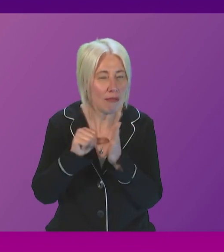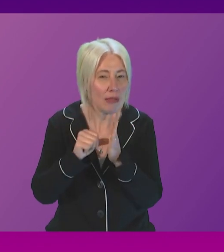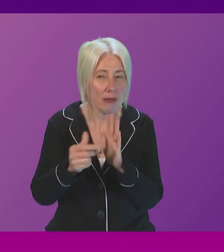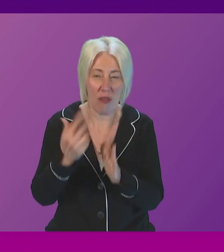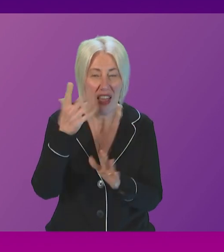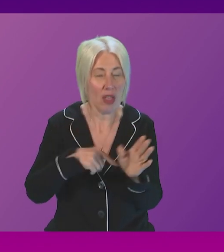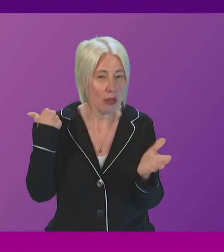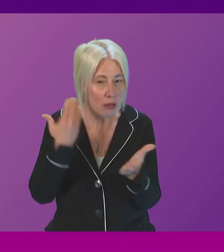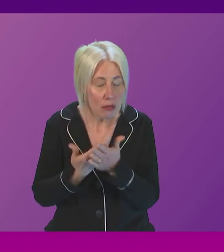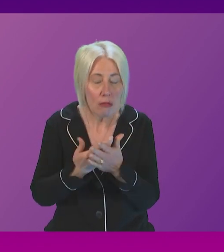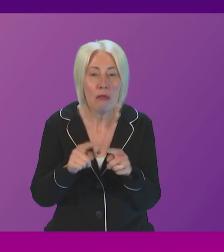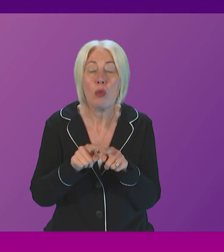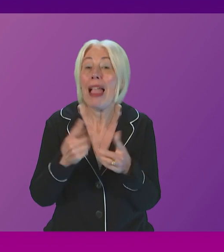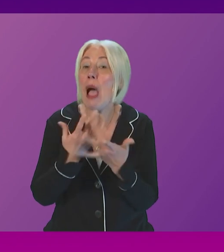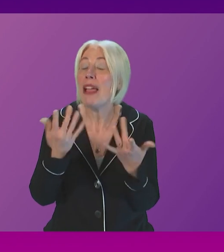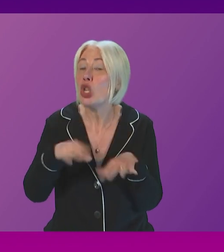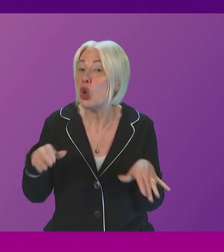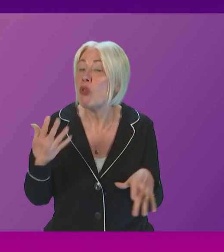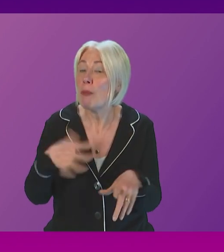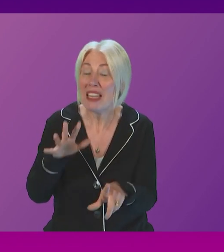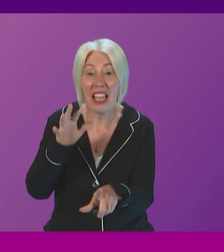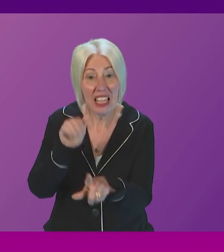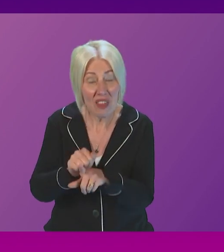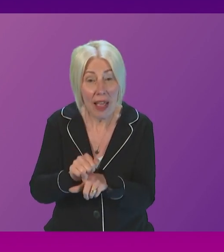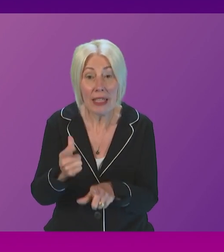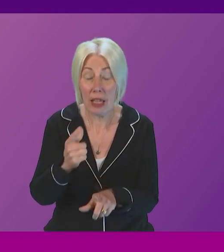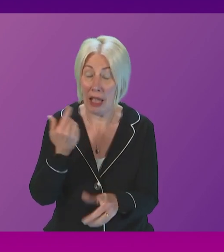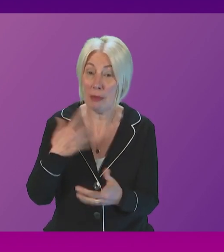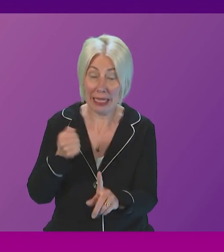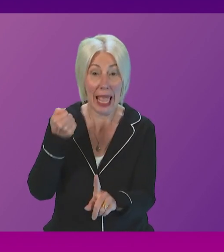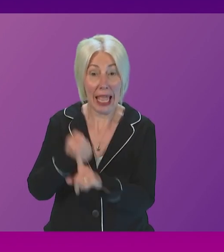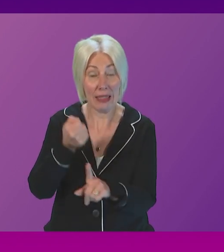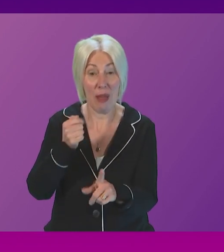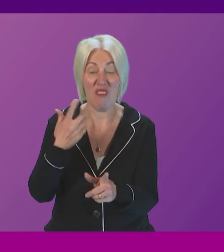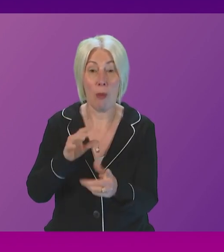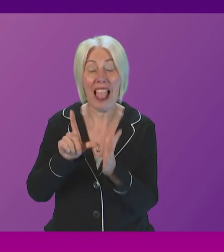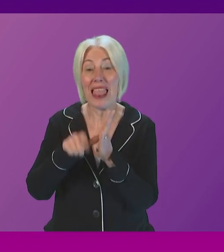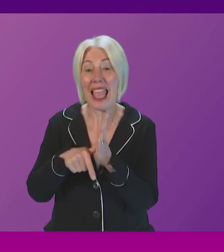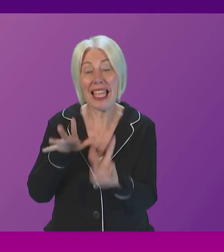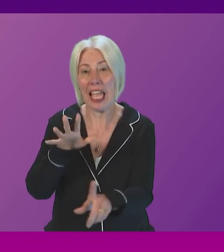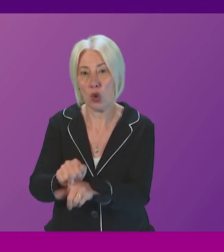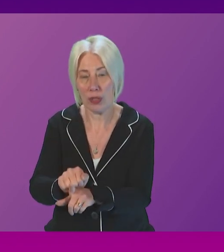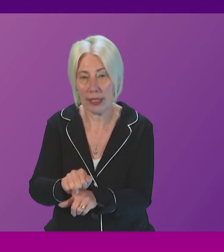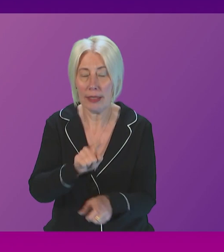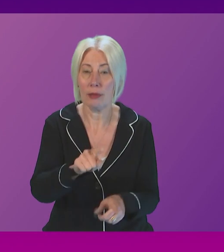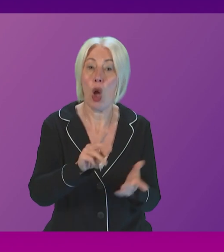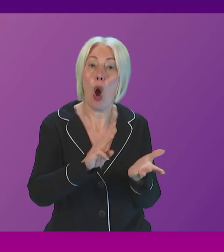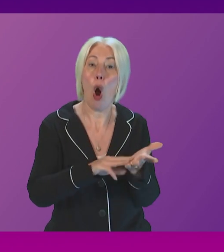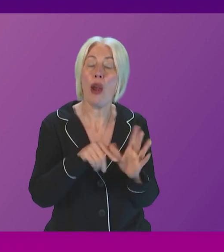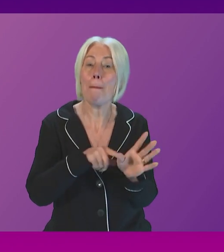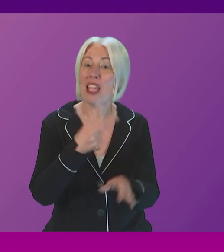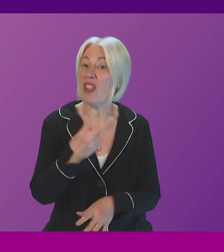five years and how many children have been identified as potentially impacted by late diagnosis. The minister replied on May